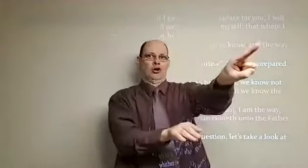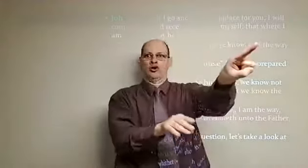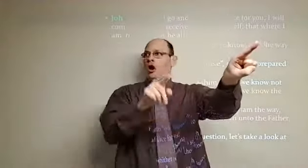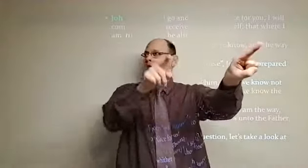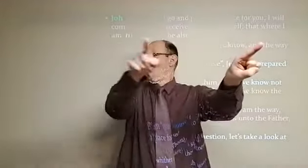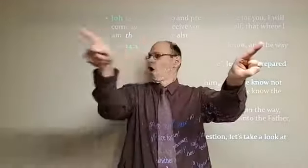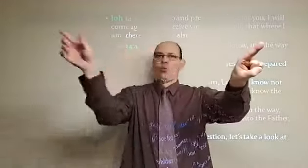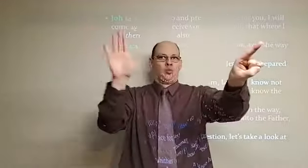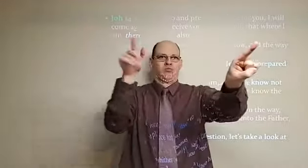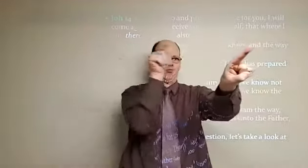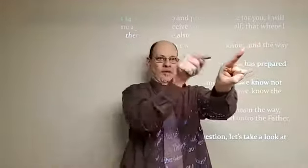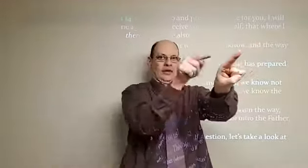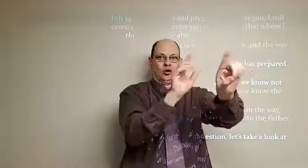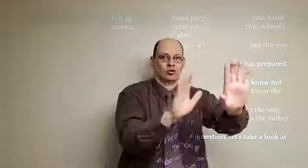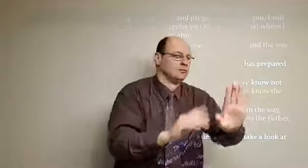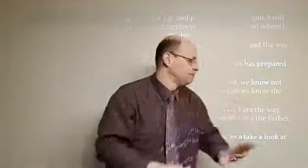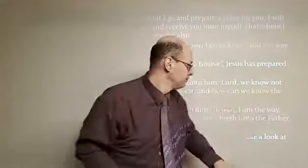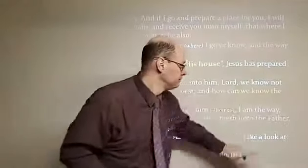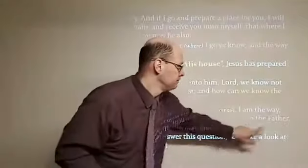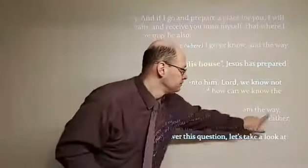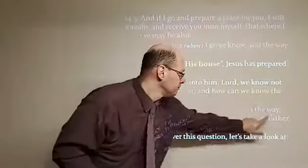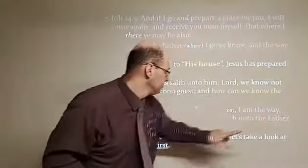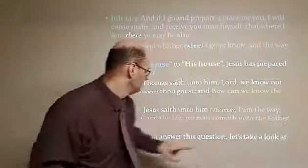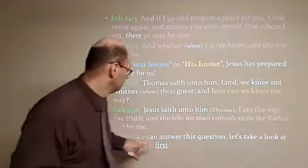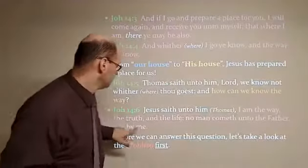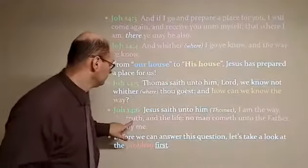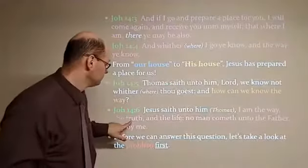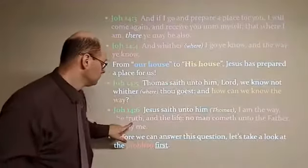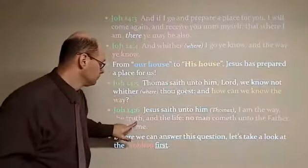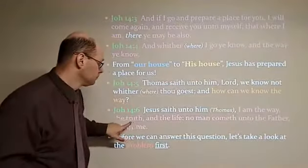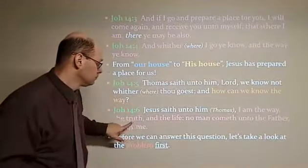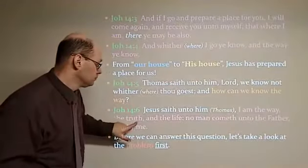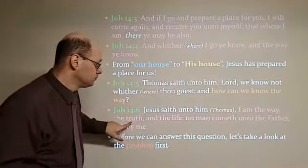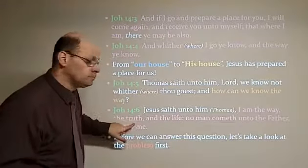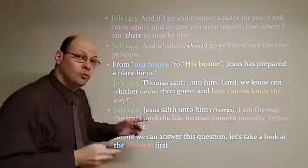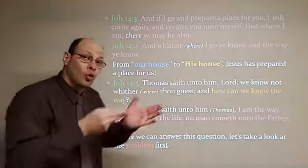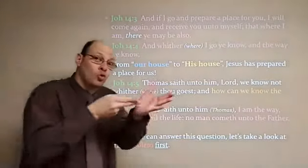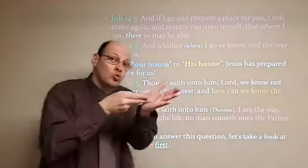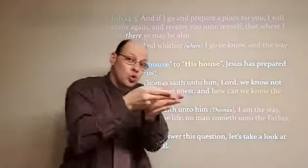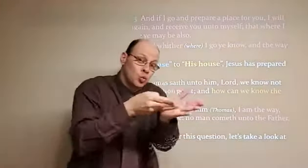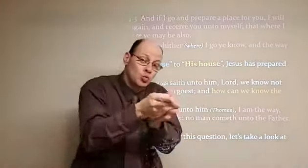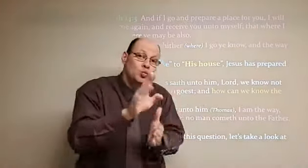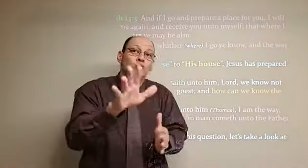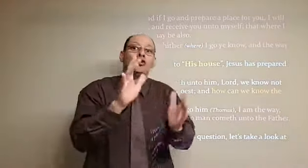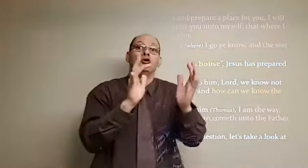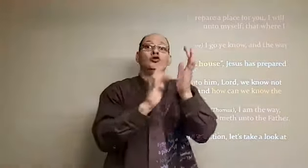he's right there don't be looking other places now the truth